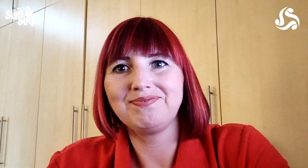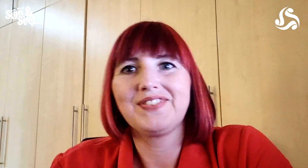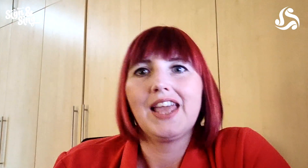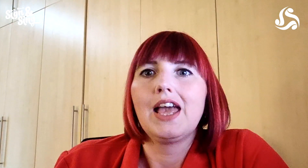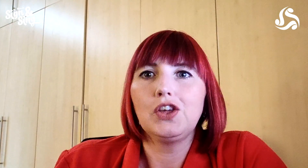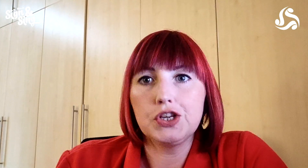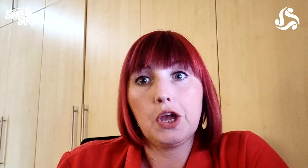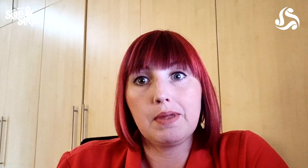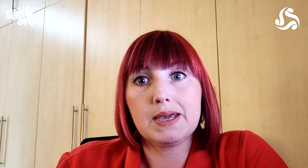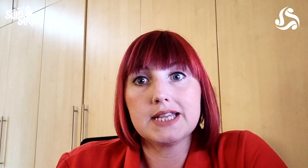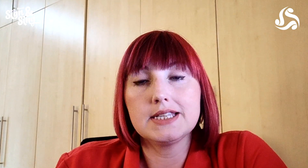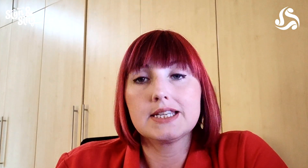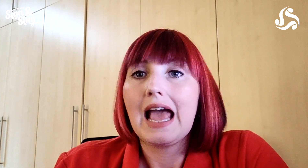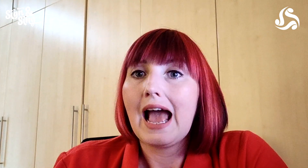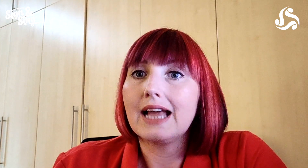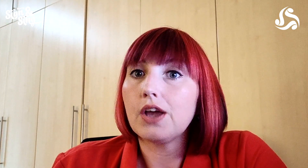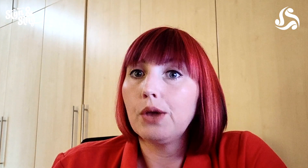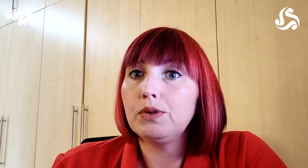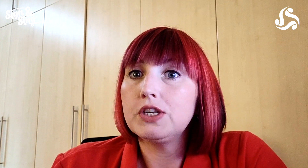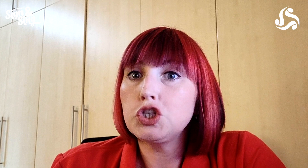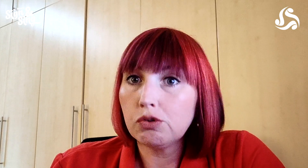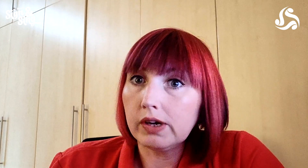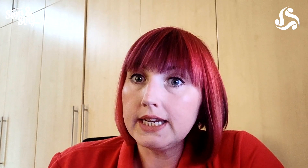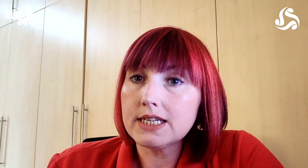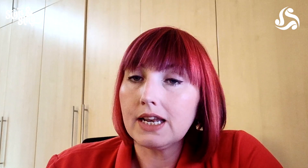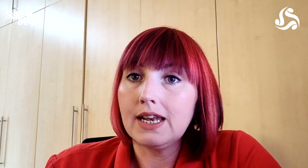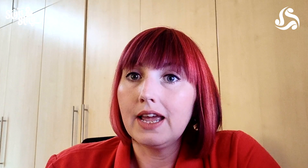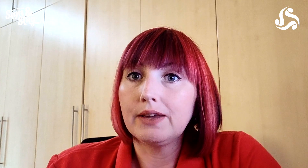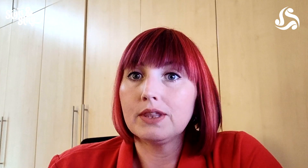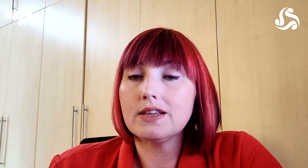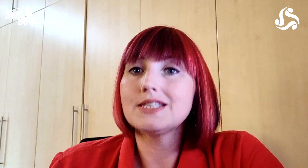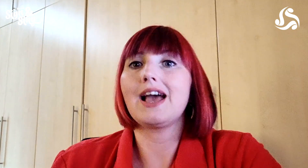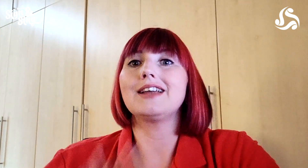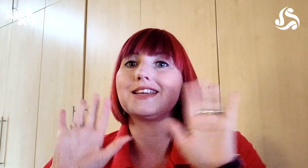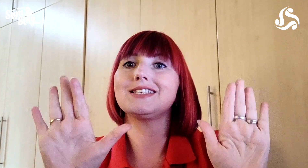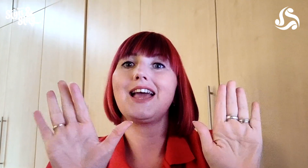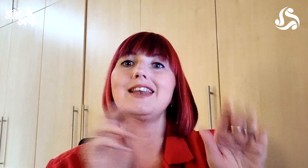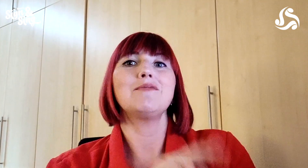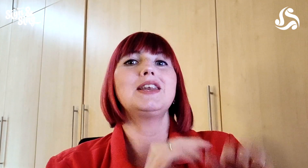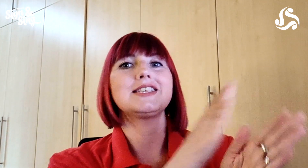okay? Good, hope that makes sense. And I hope you've enjoyed learning with us